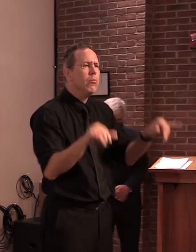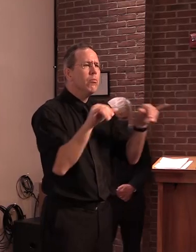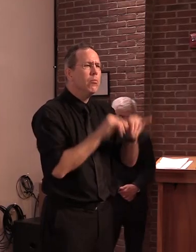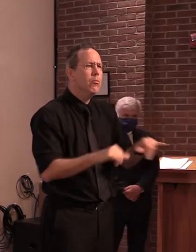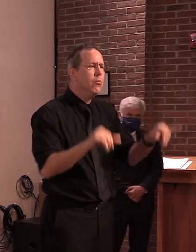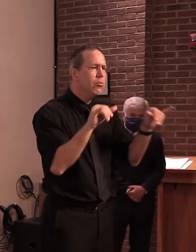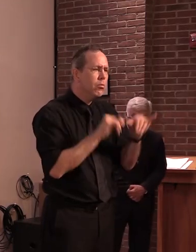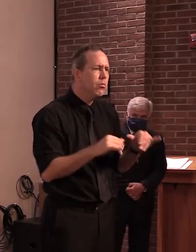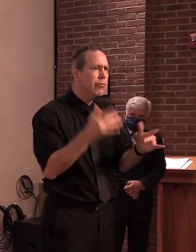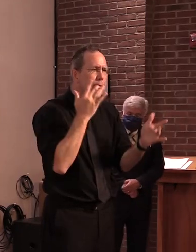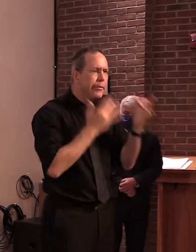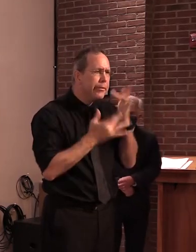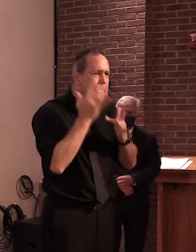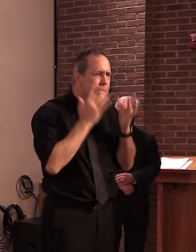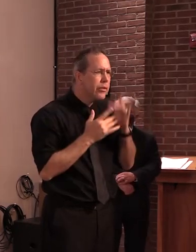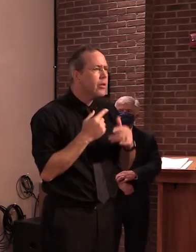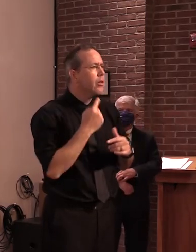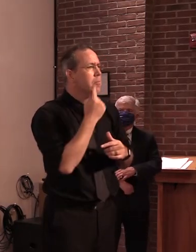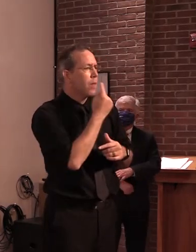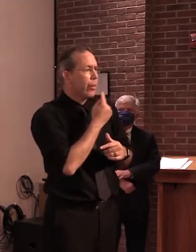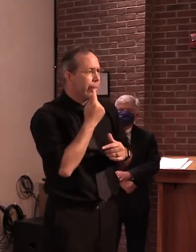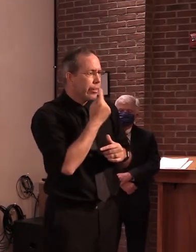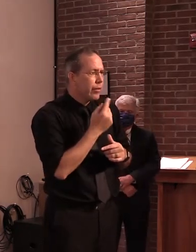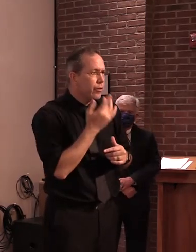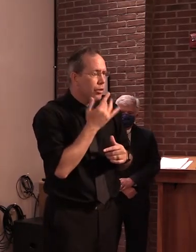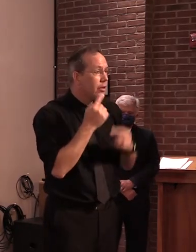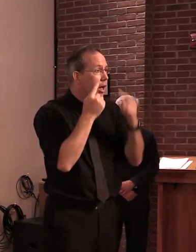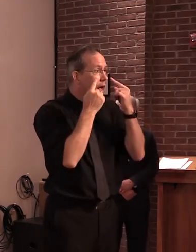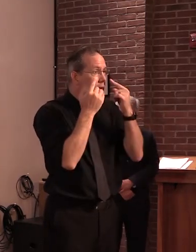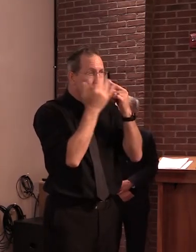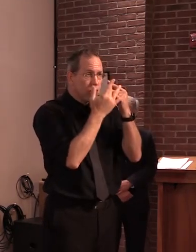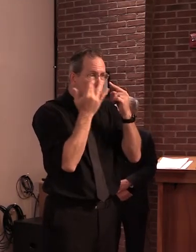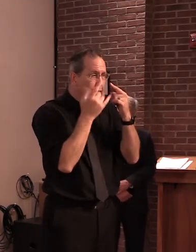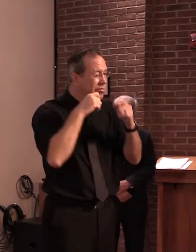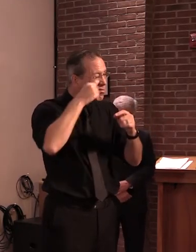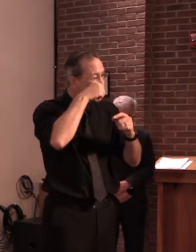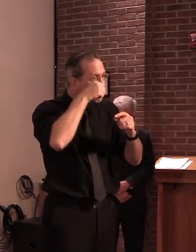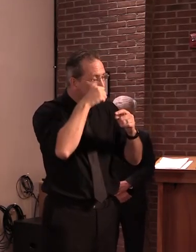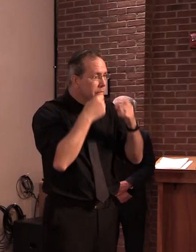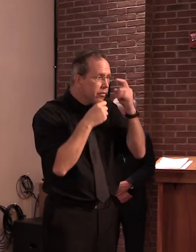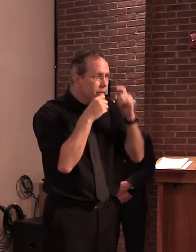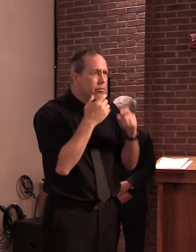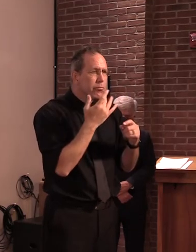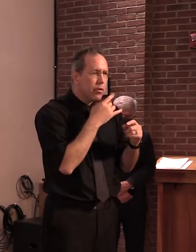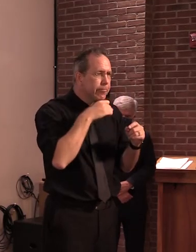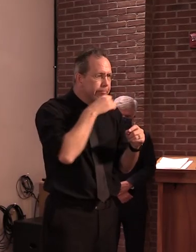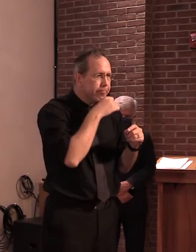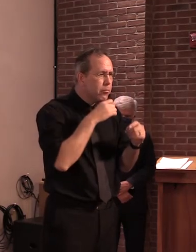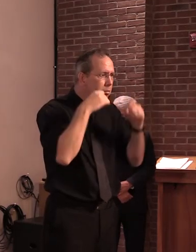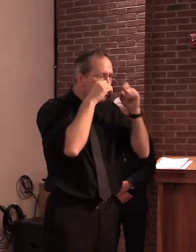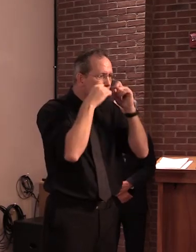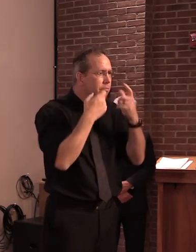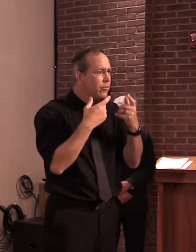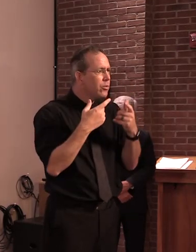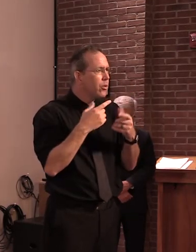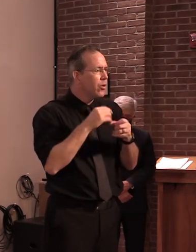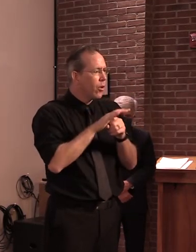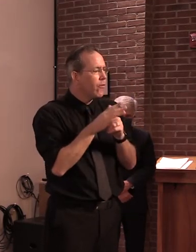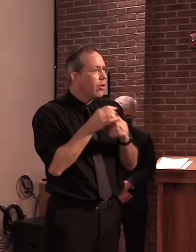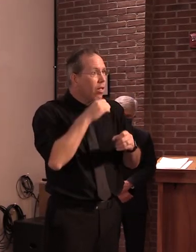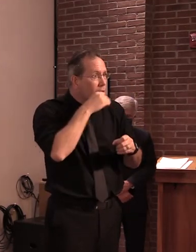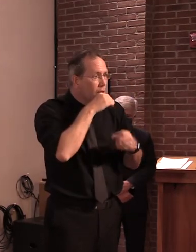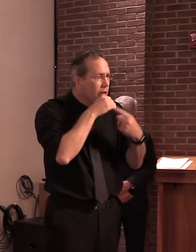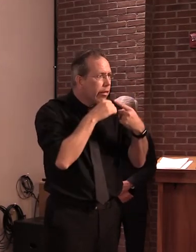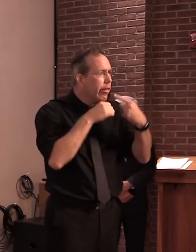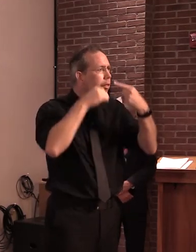the nose, and the eyes as a portal of entry. So if one's washing their hands very reliably, hopefully